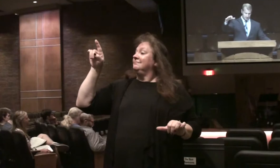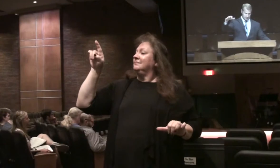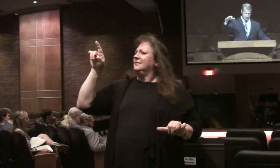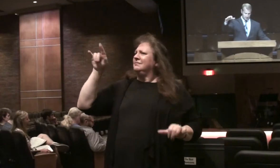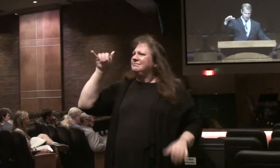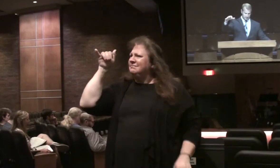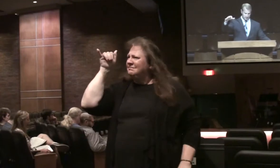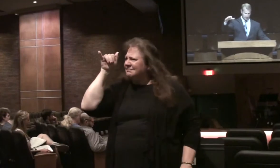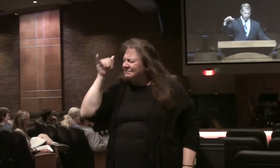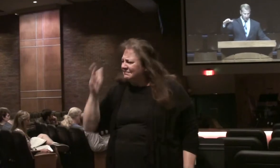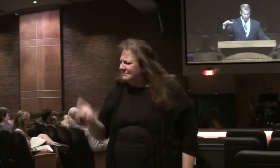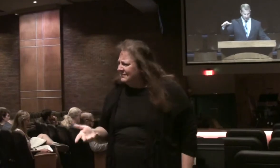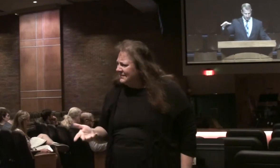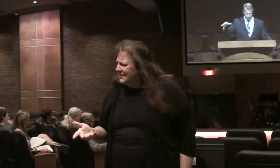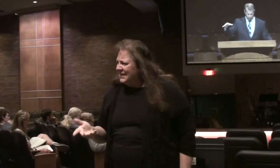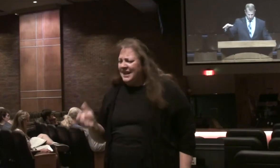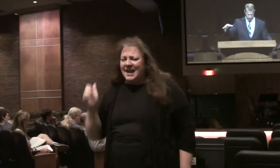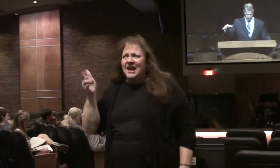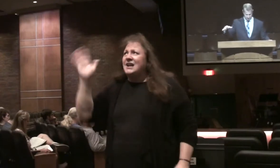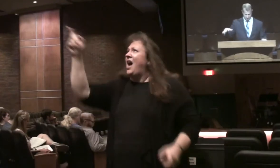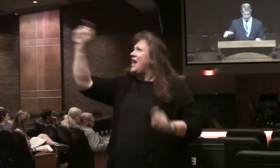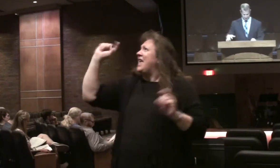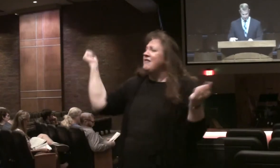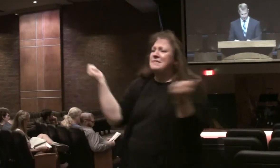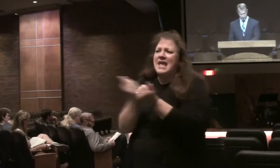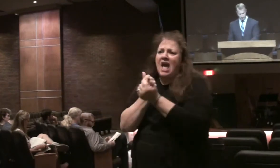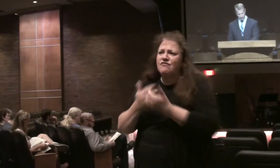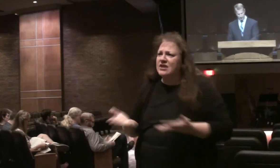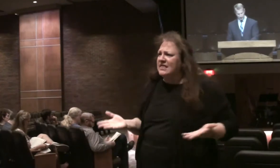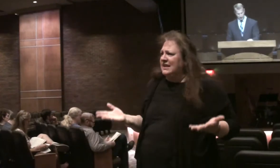foolish. It's all from the Lord.